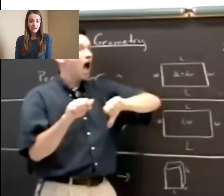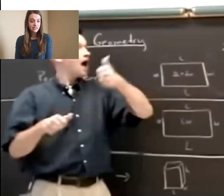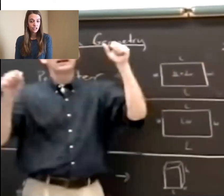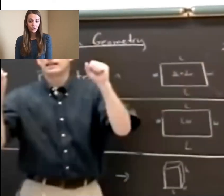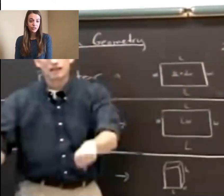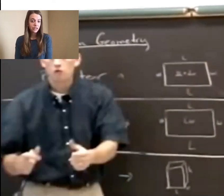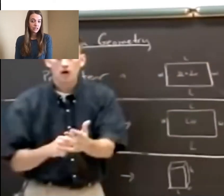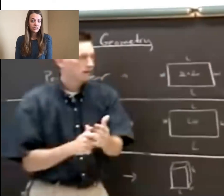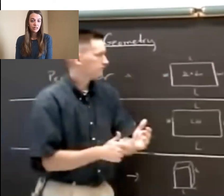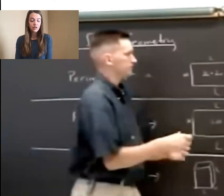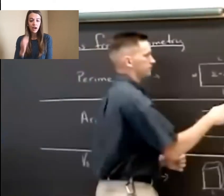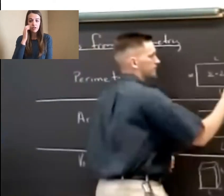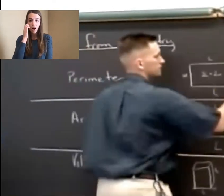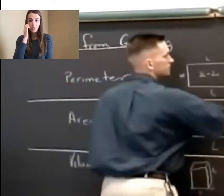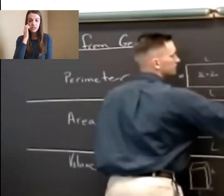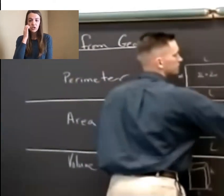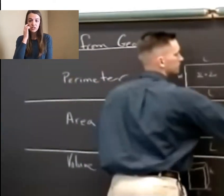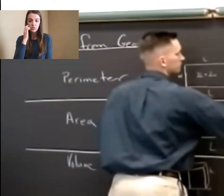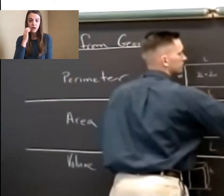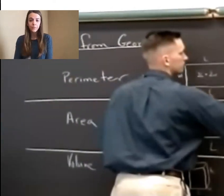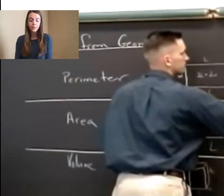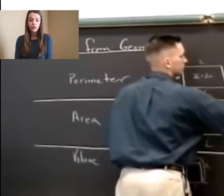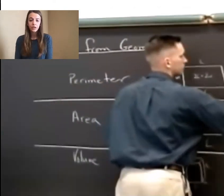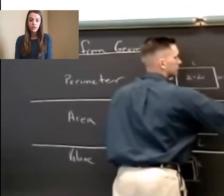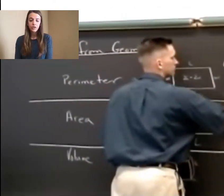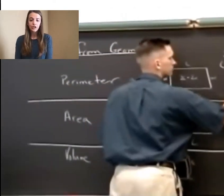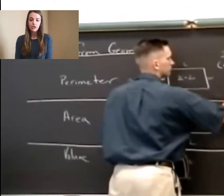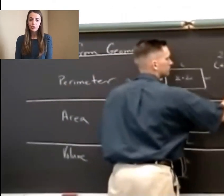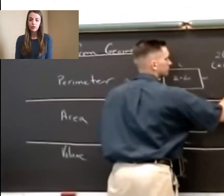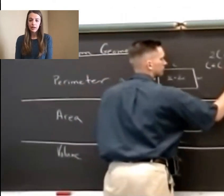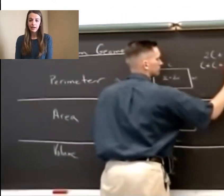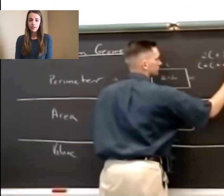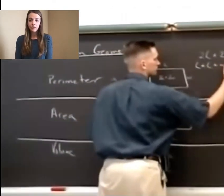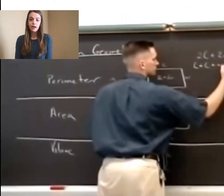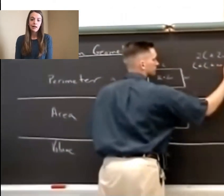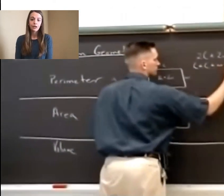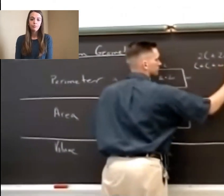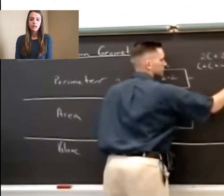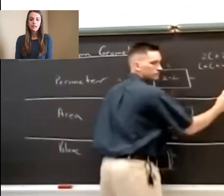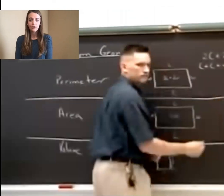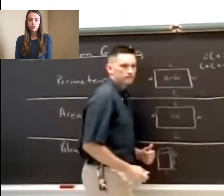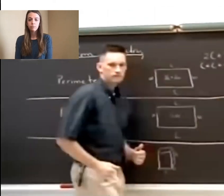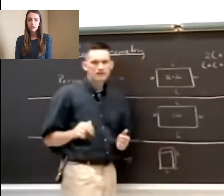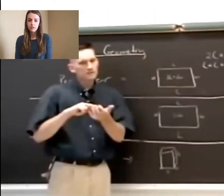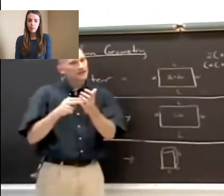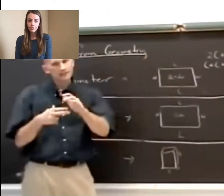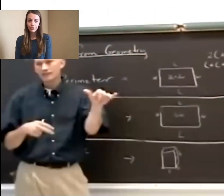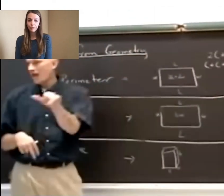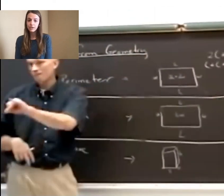Yes, generally. Okay, there are other ways to do this as well. You can do length, or L plus W plus